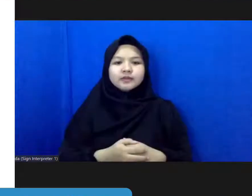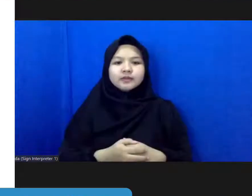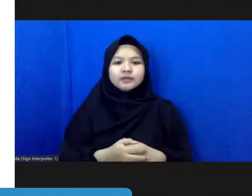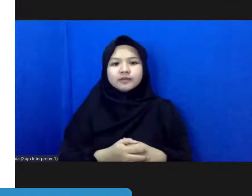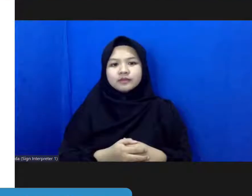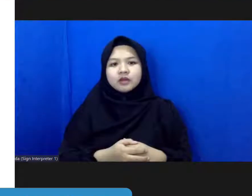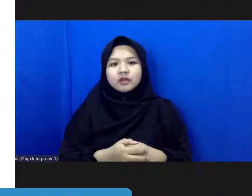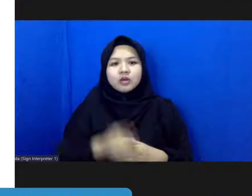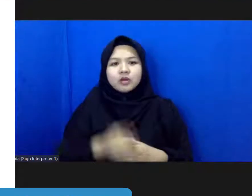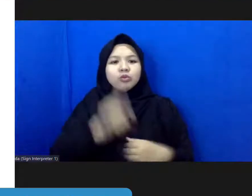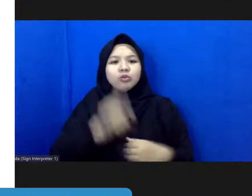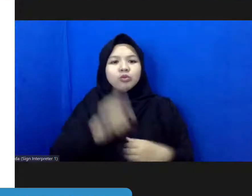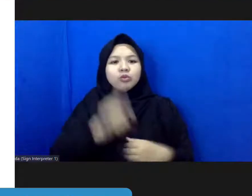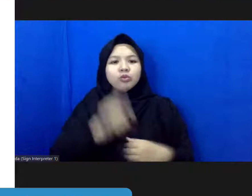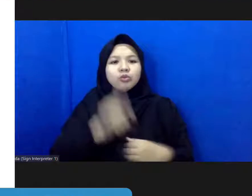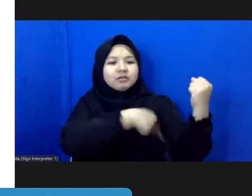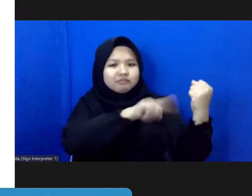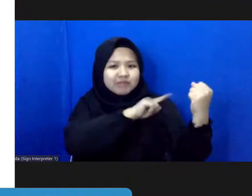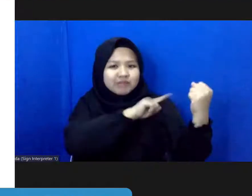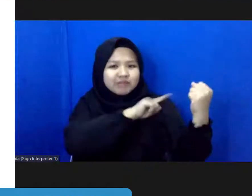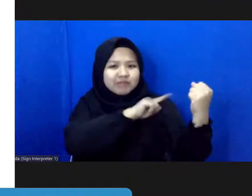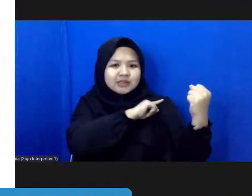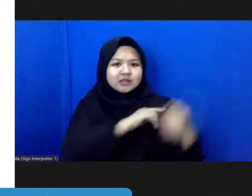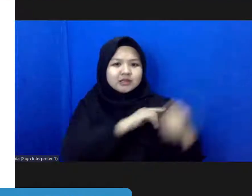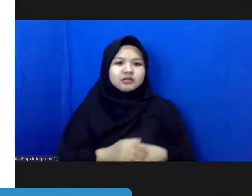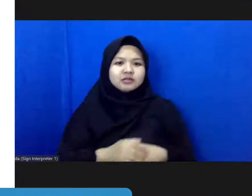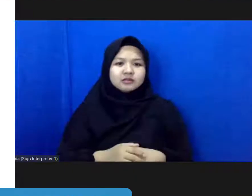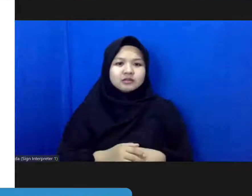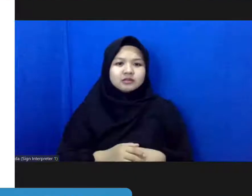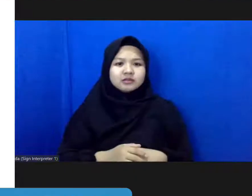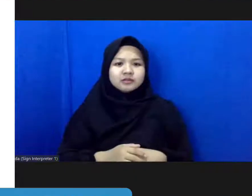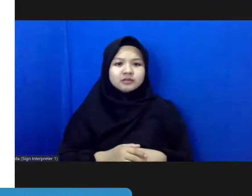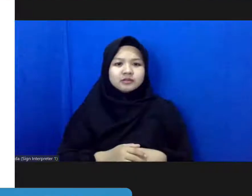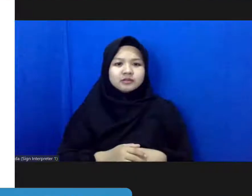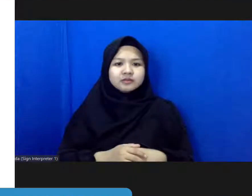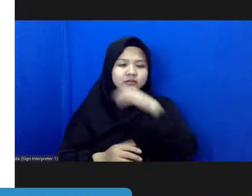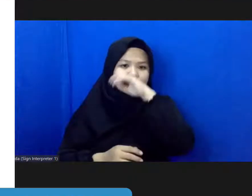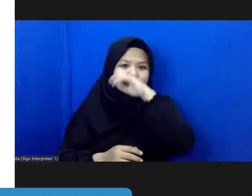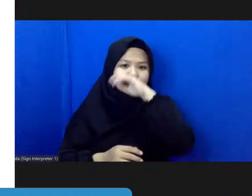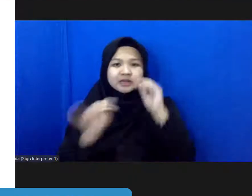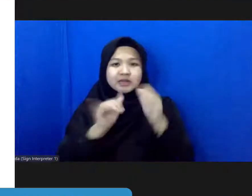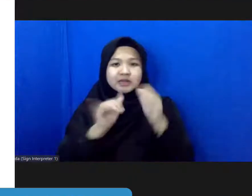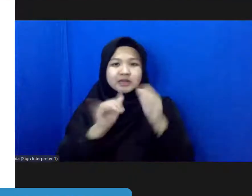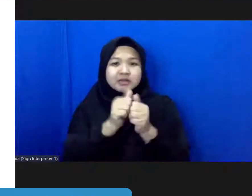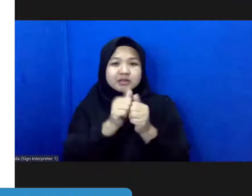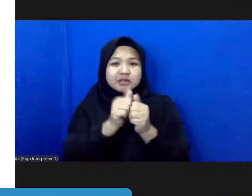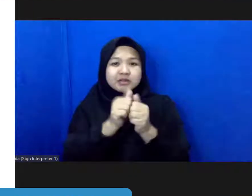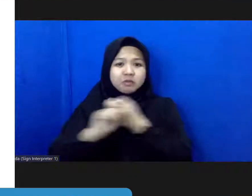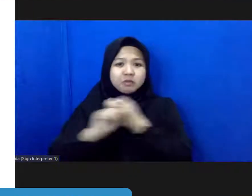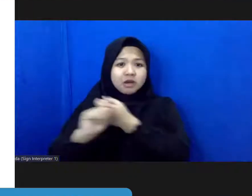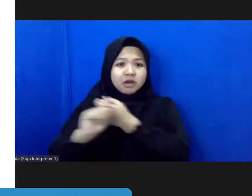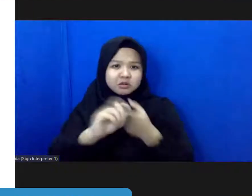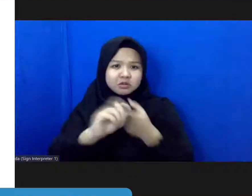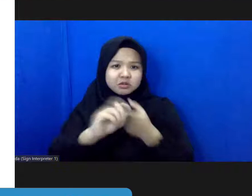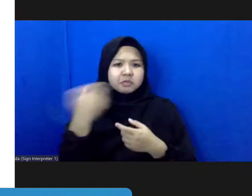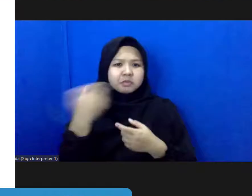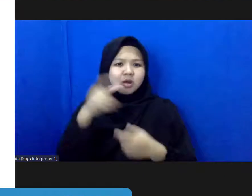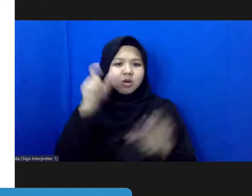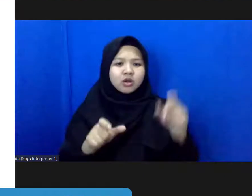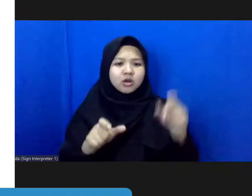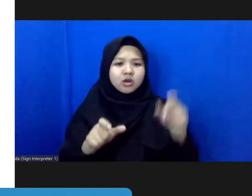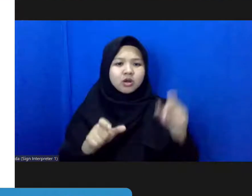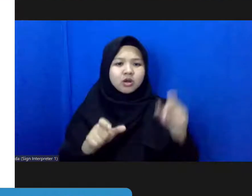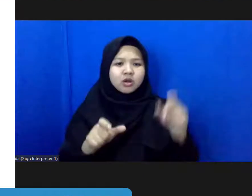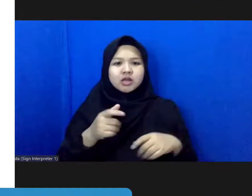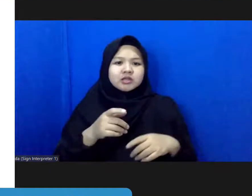And even with the staffs or the partners, we talk about this. Some of the people who are used to the emergency